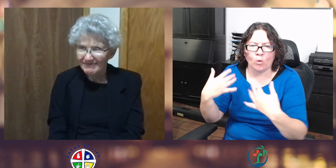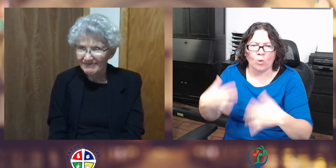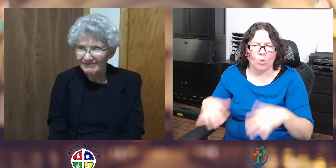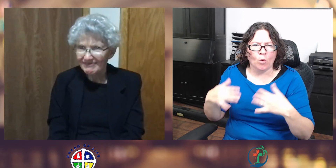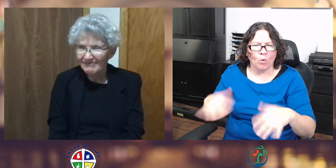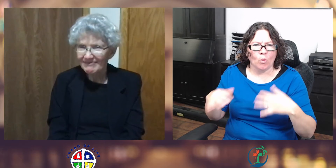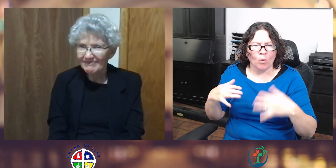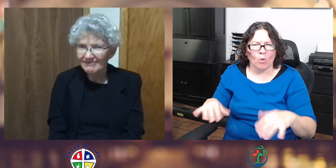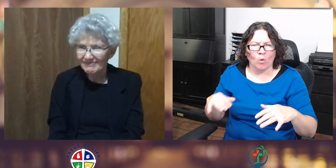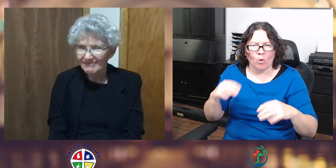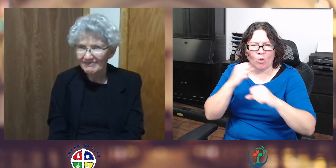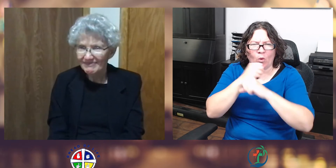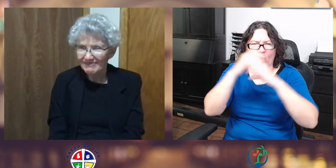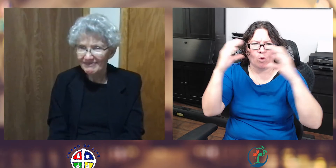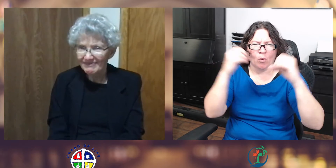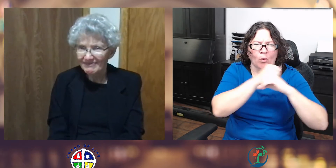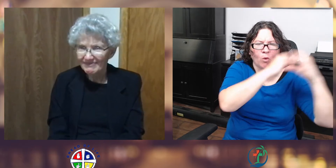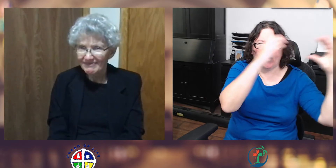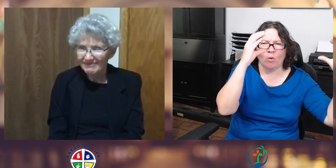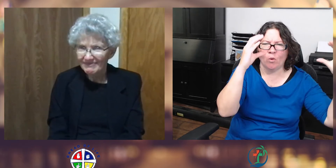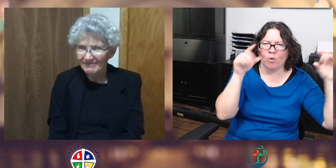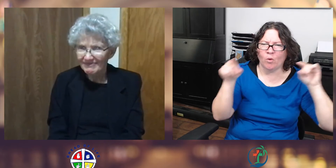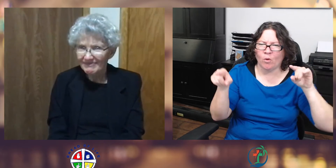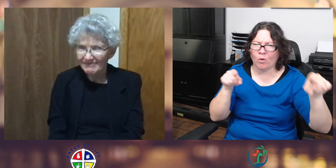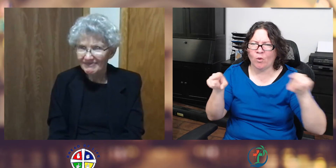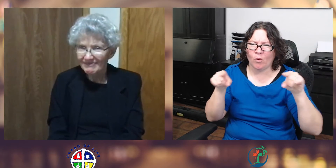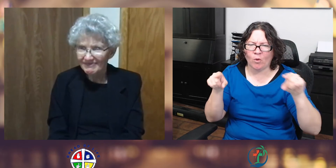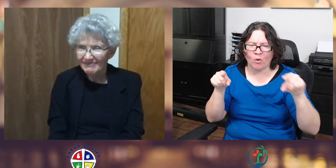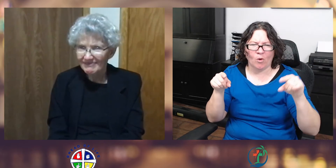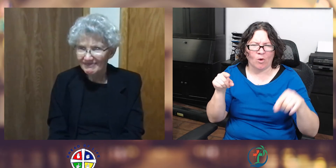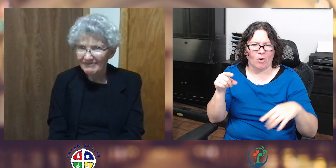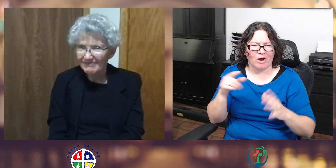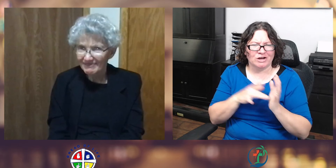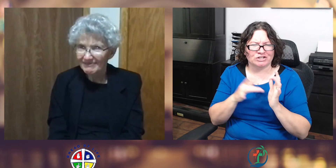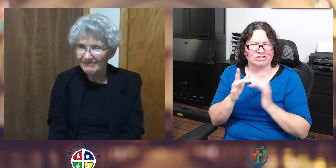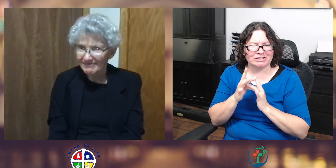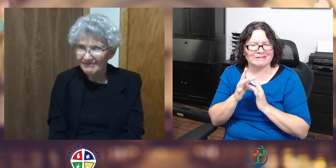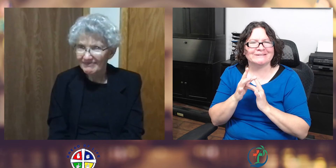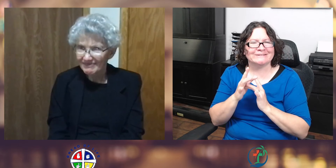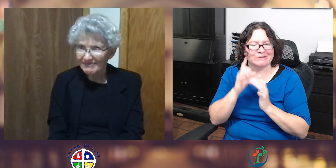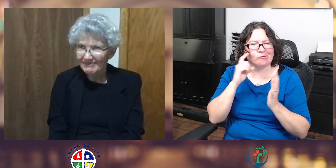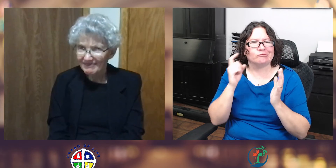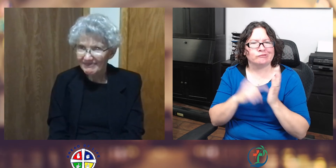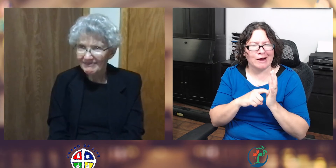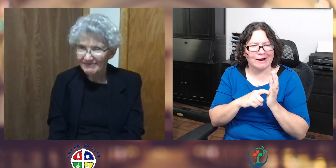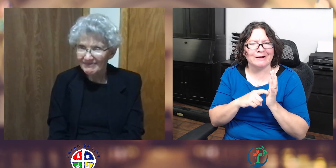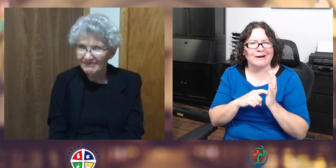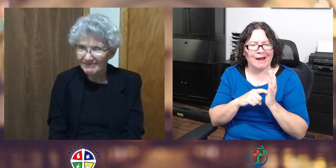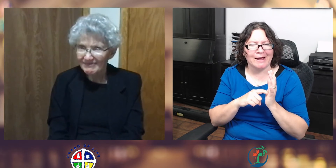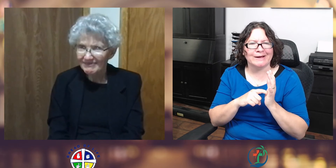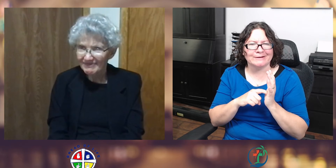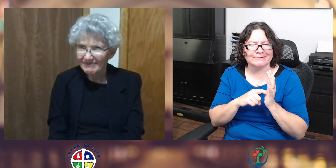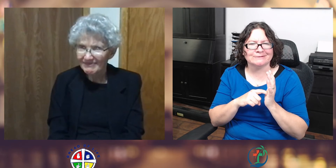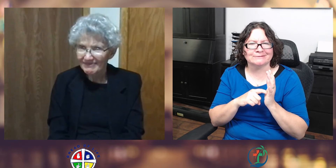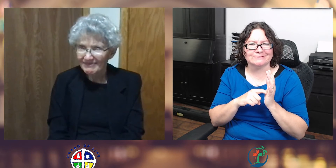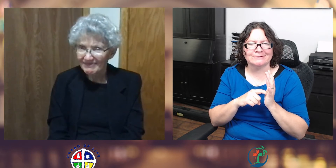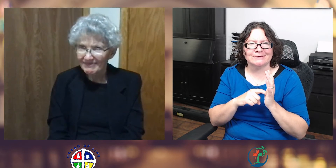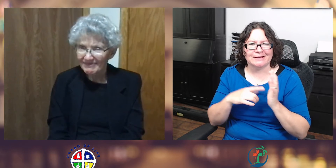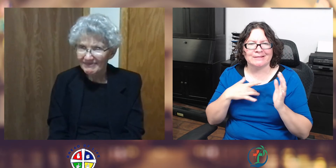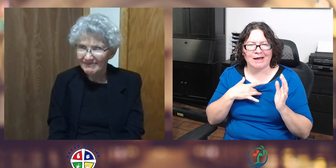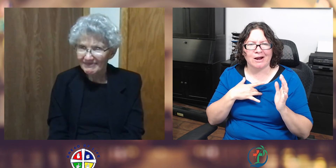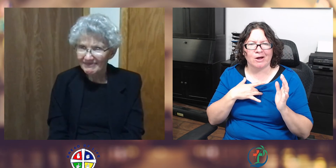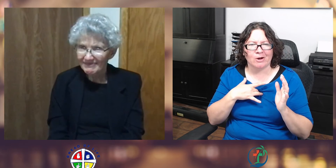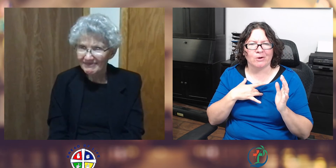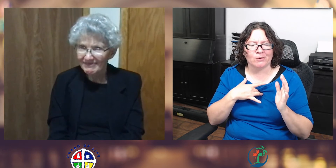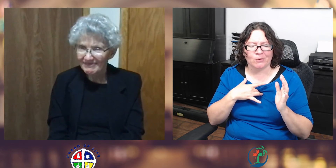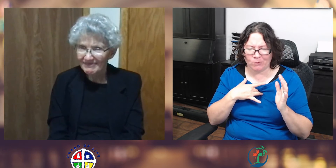In the short time that I have followed, people have quarreled over things Jesus said, remembered things differently, and disputed his